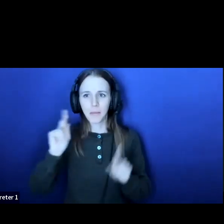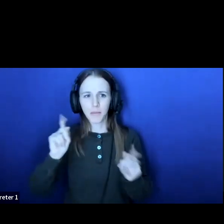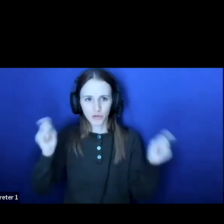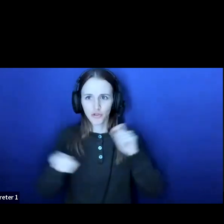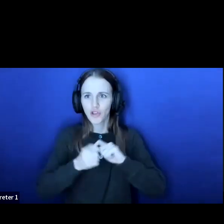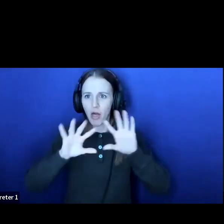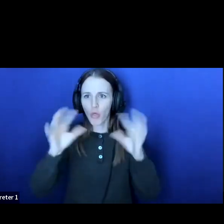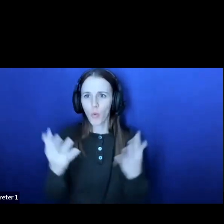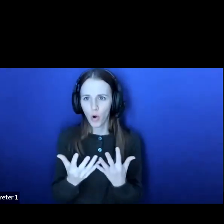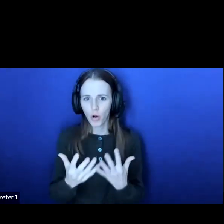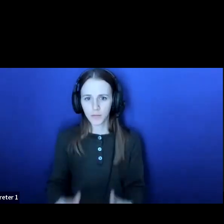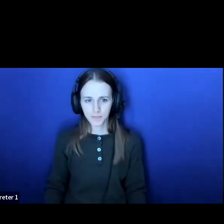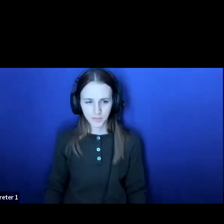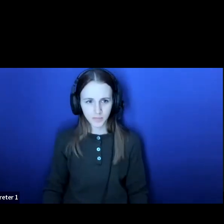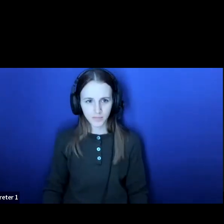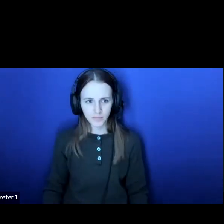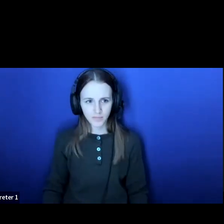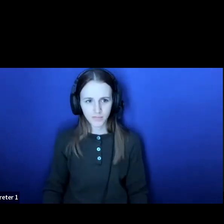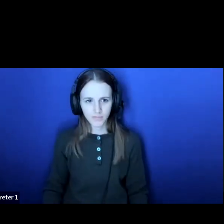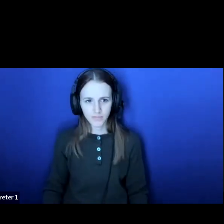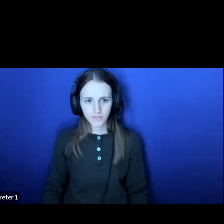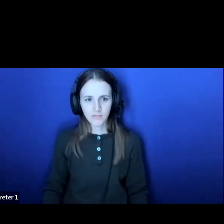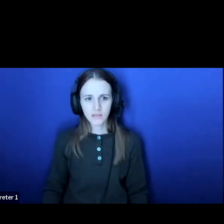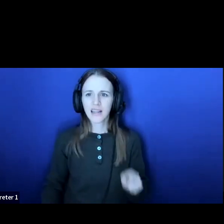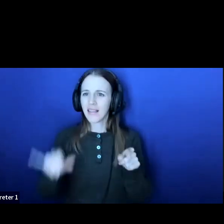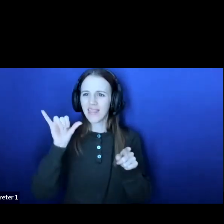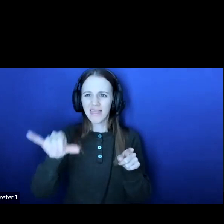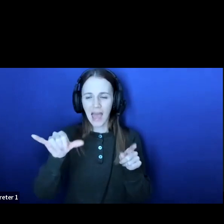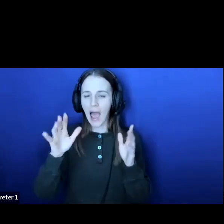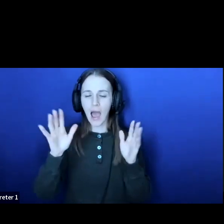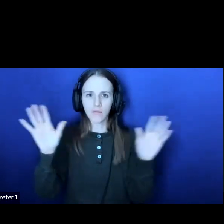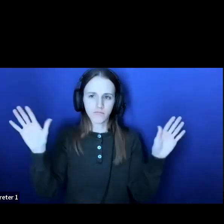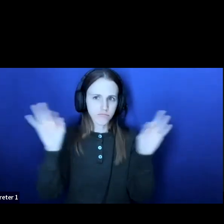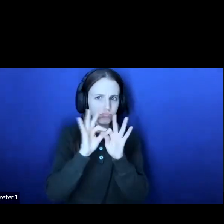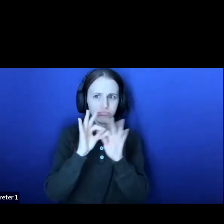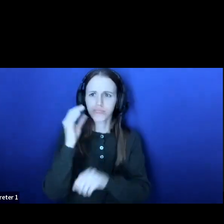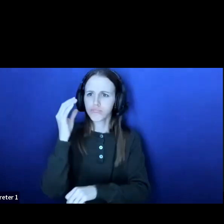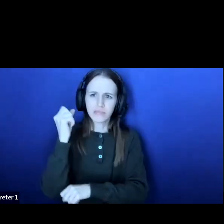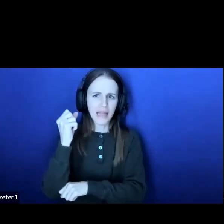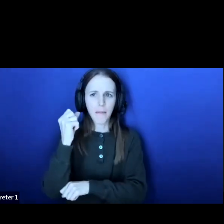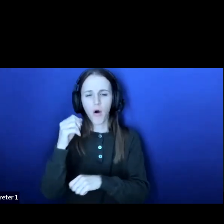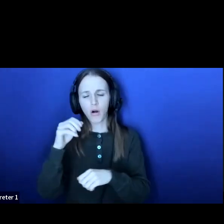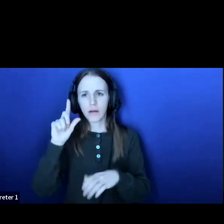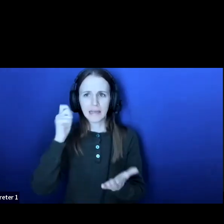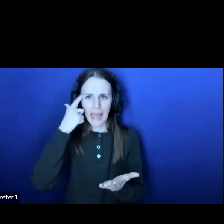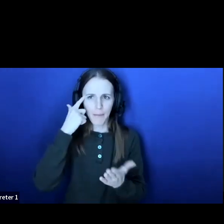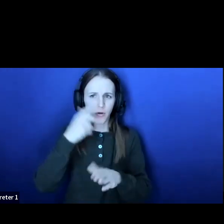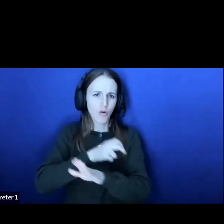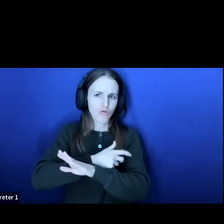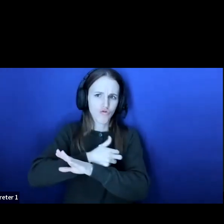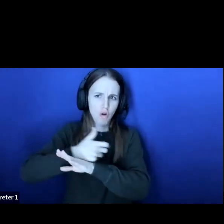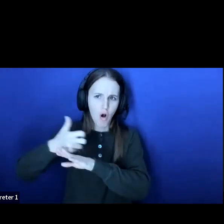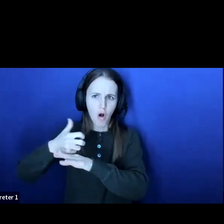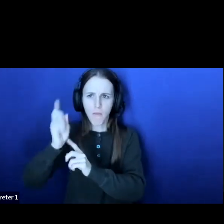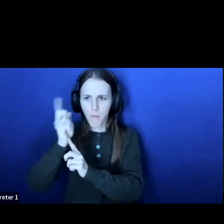that landmark Capitol crawl moment, which was coming out of age of an international disability rights